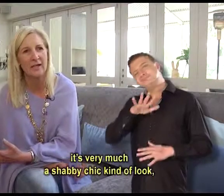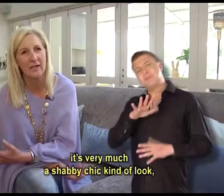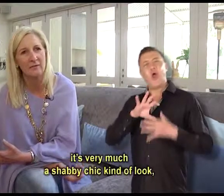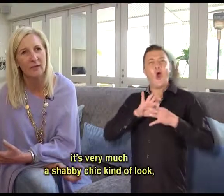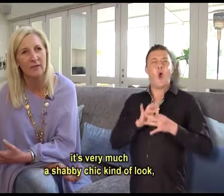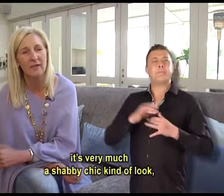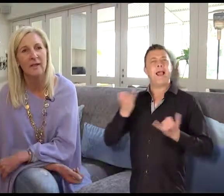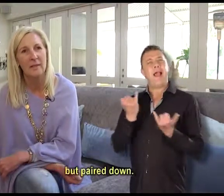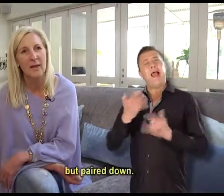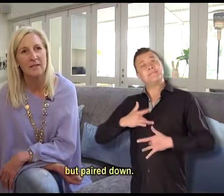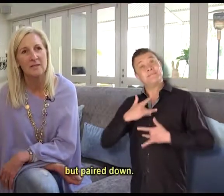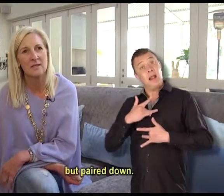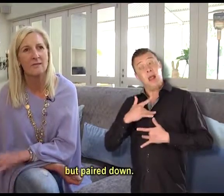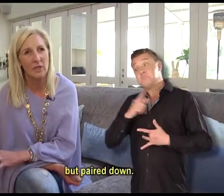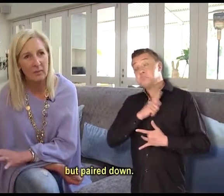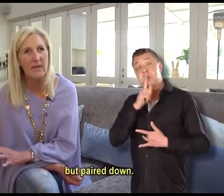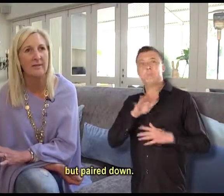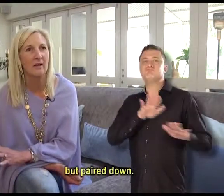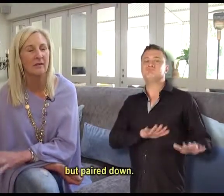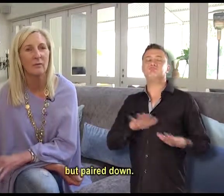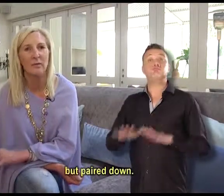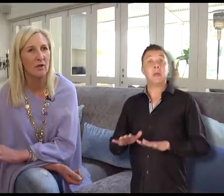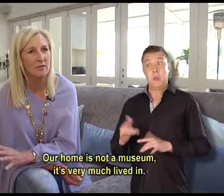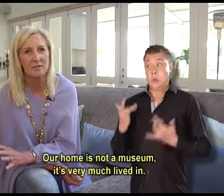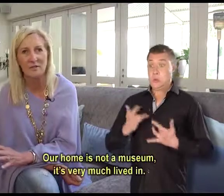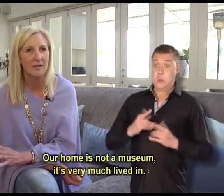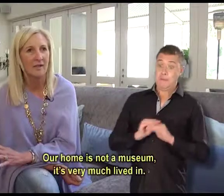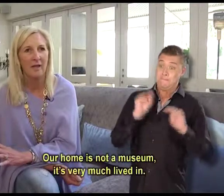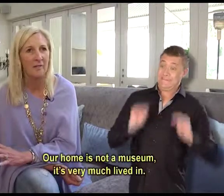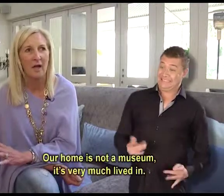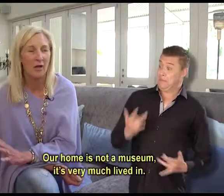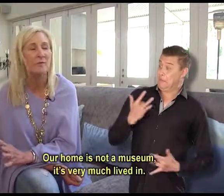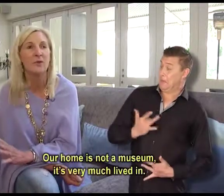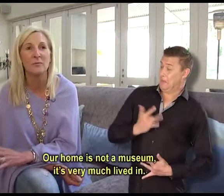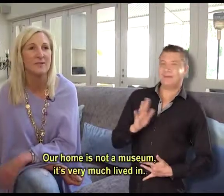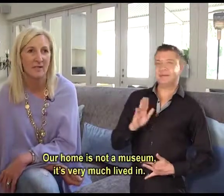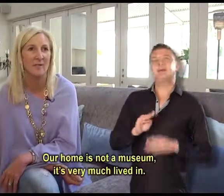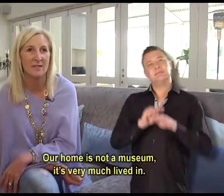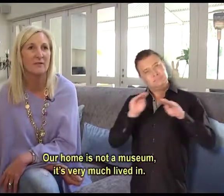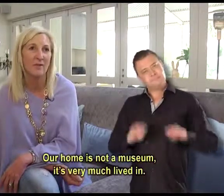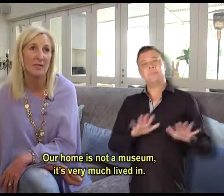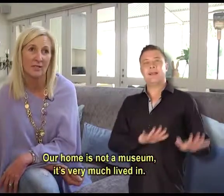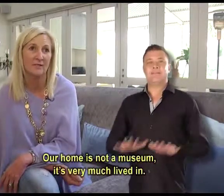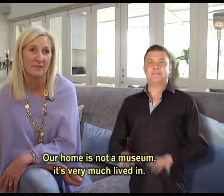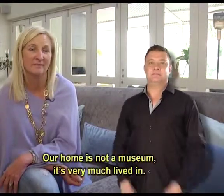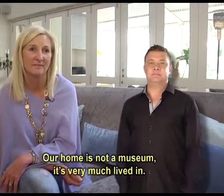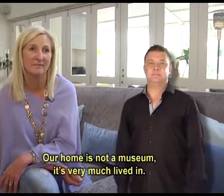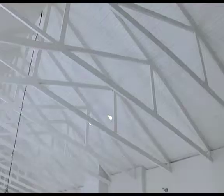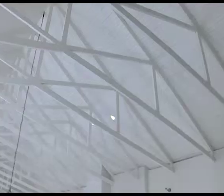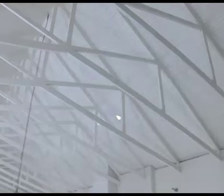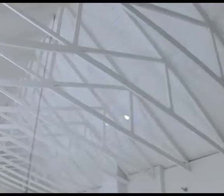shabby, chic kind of look, but very pared down. We're not, our home is not a museum. It's very much lived